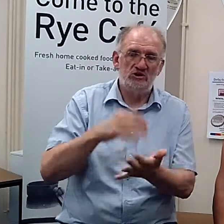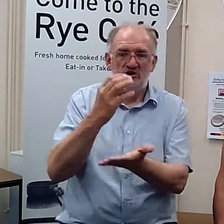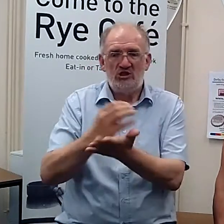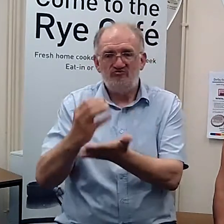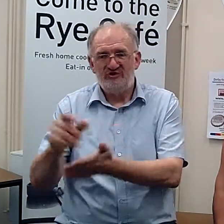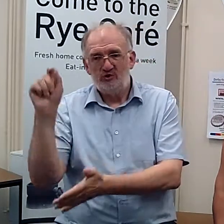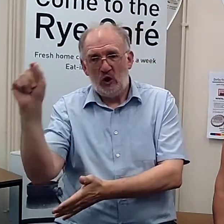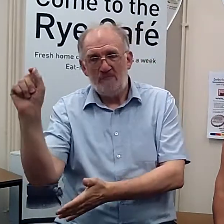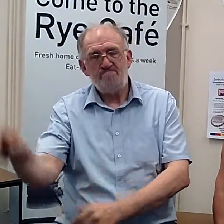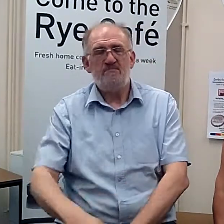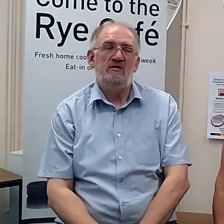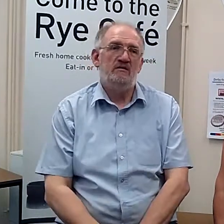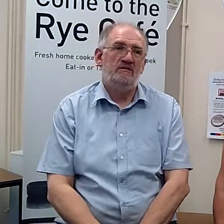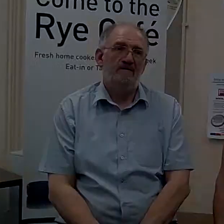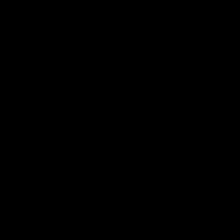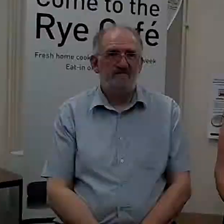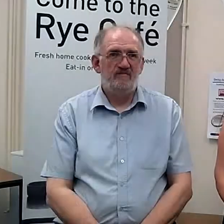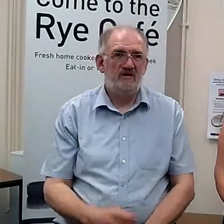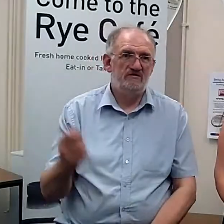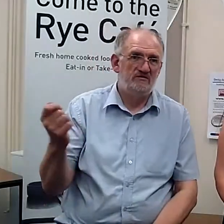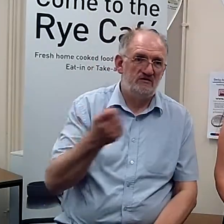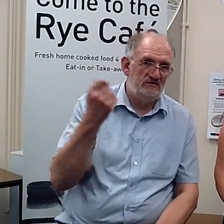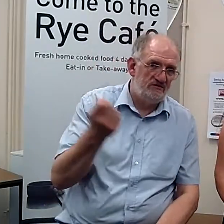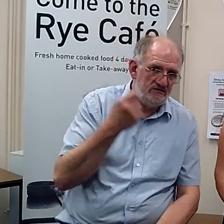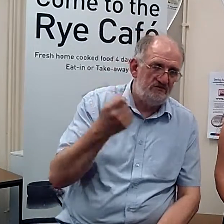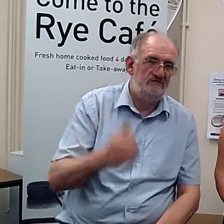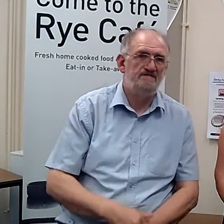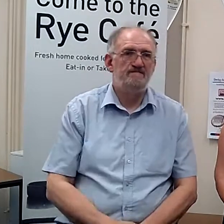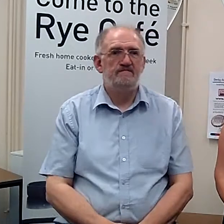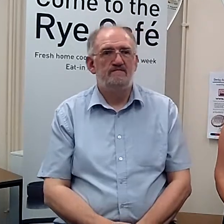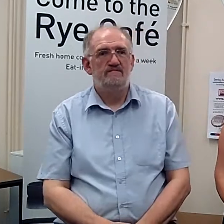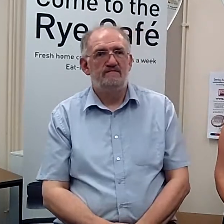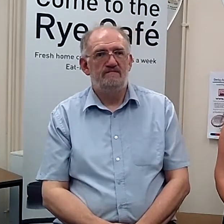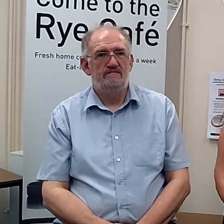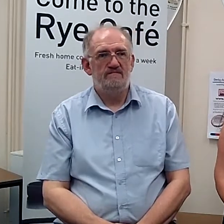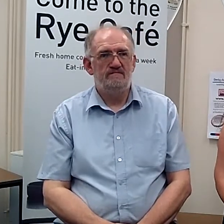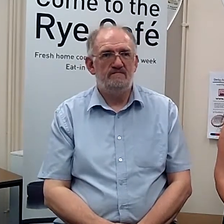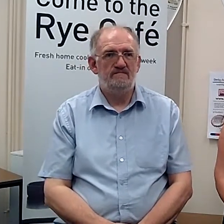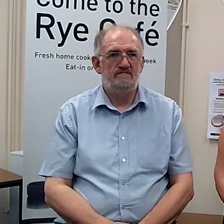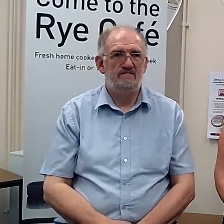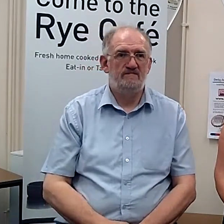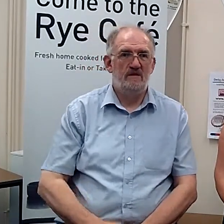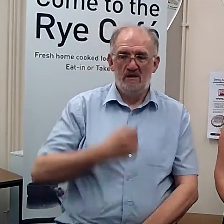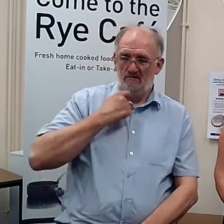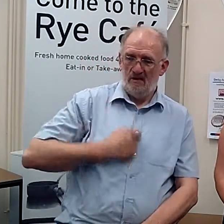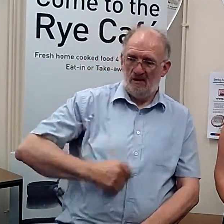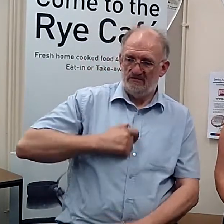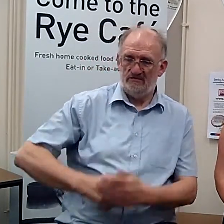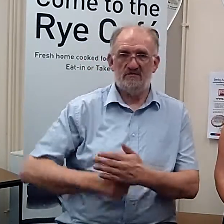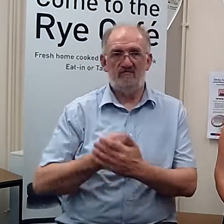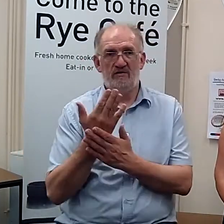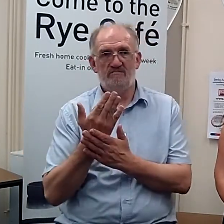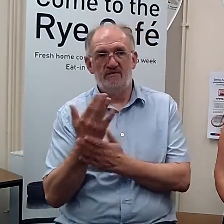learner chose to work in a charity shop as well. The main successes of the scheme have been in the personal development